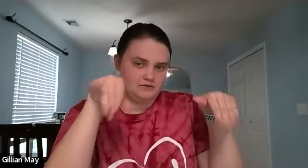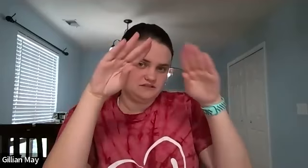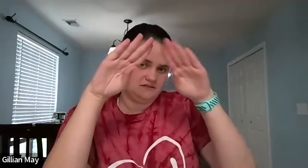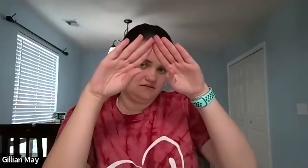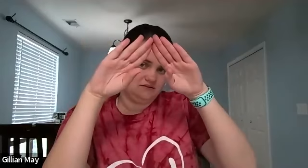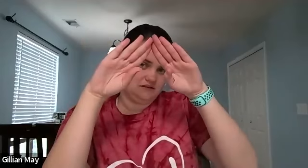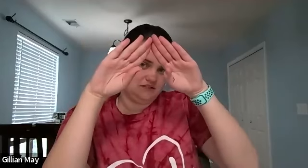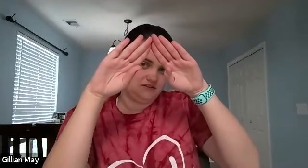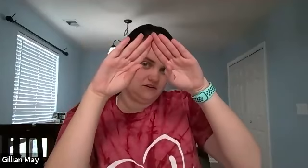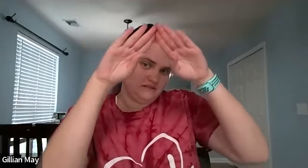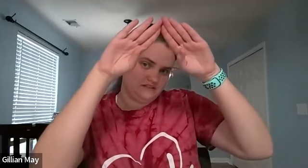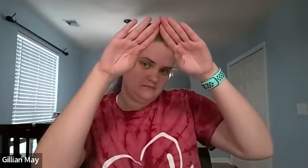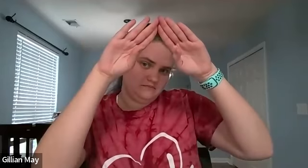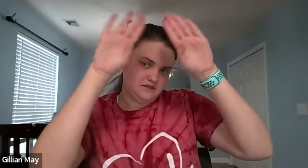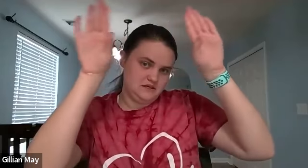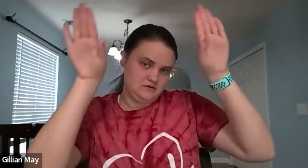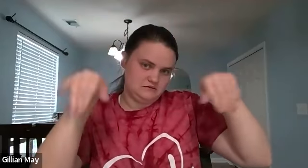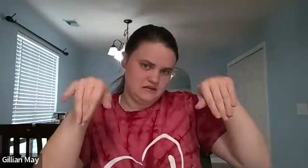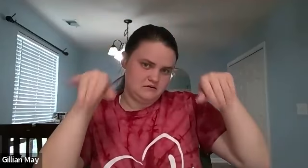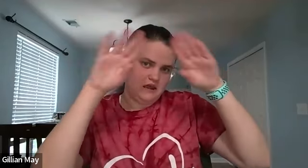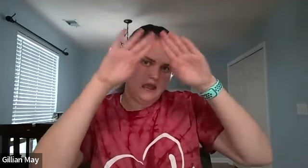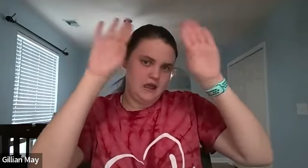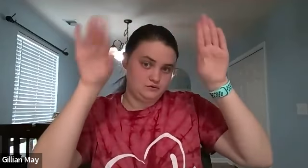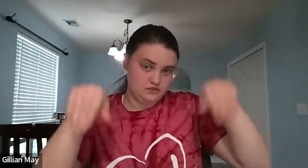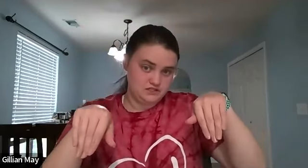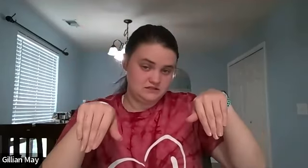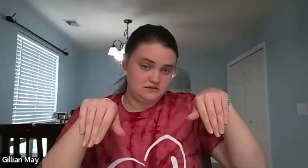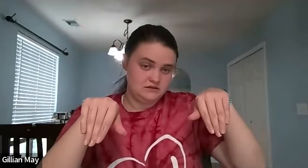house. So you start at the tip and then you go down, house,